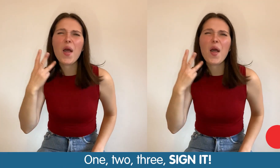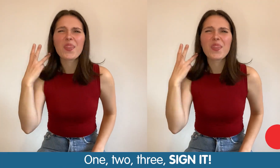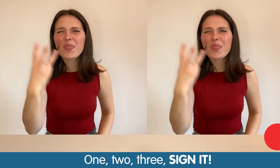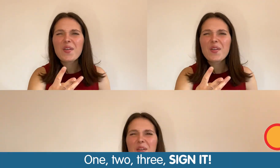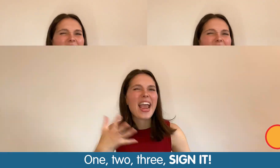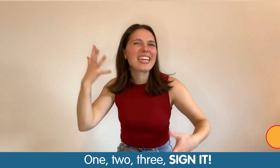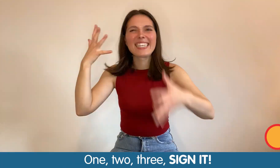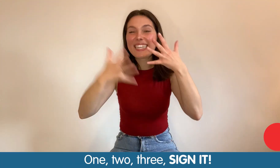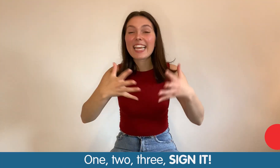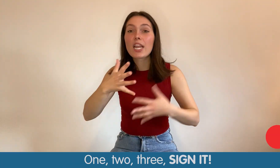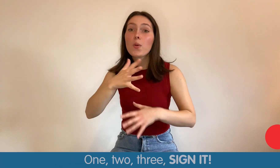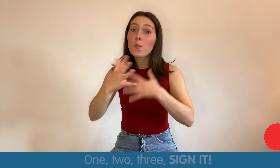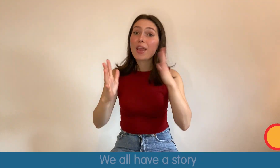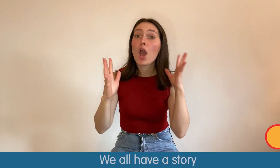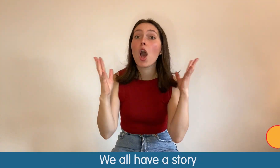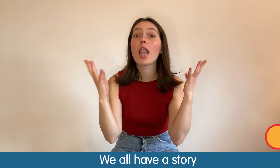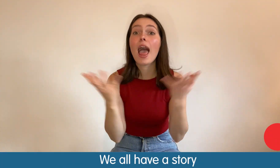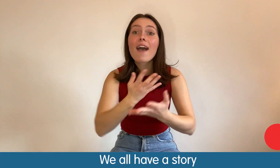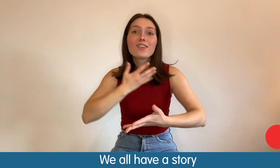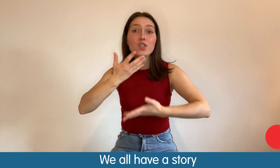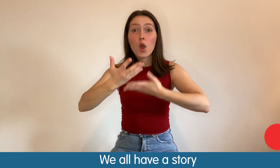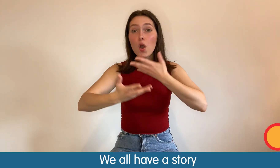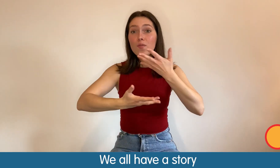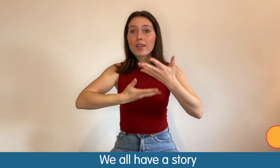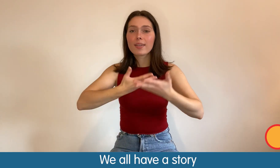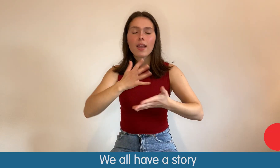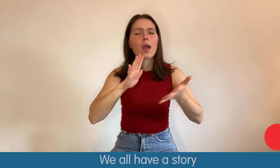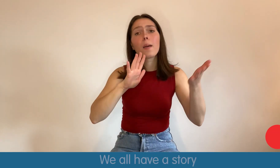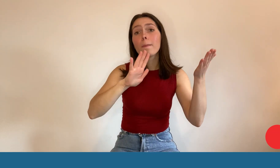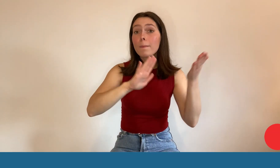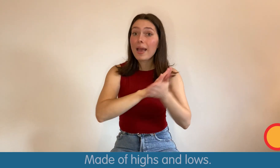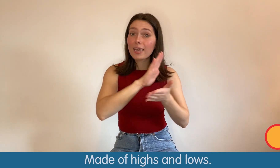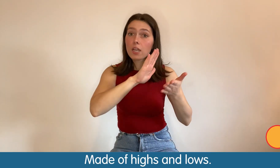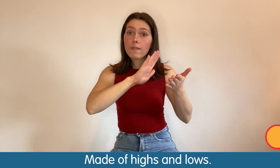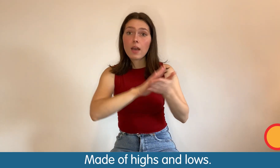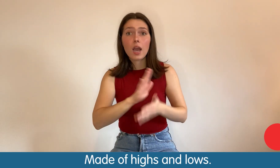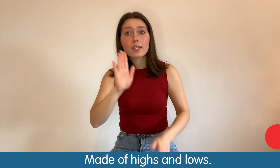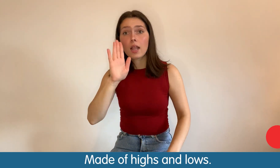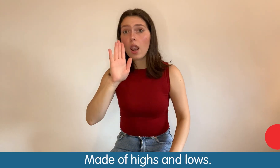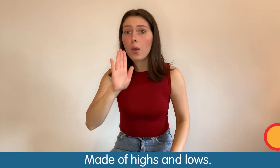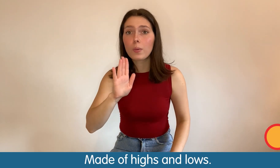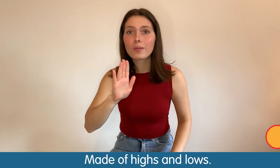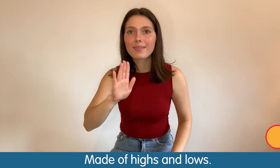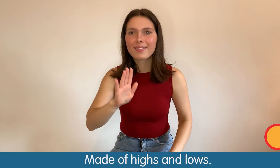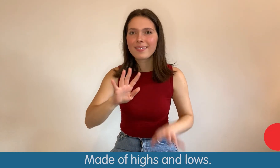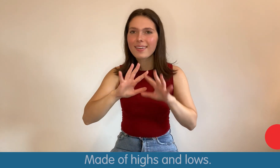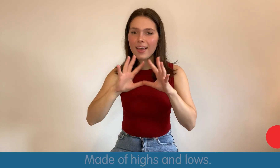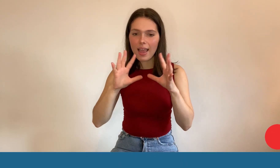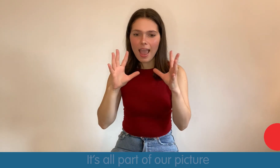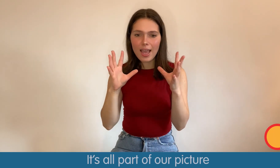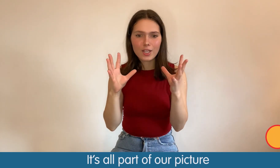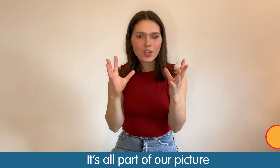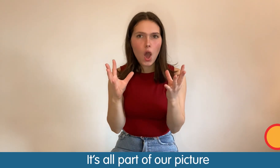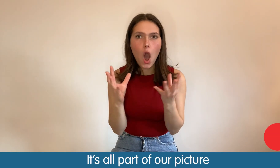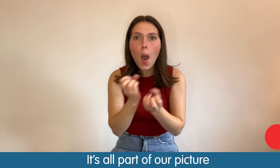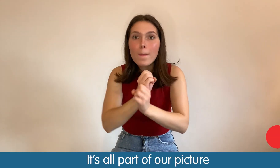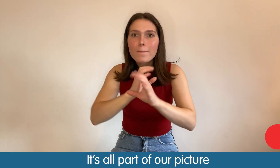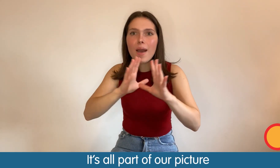2, 3, sing it! We all have a story made of highs and lows. It's all part